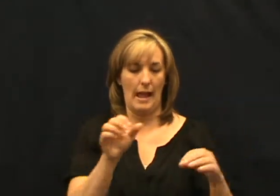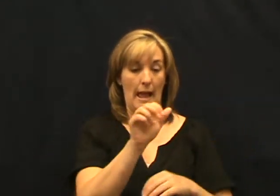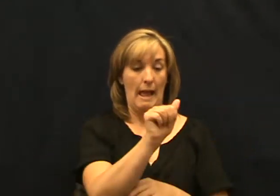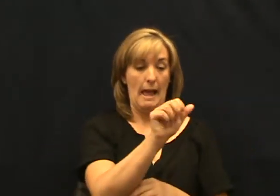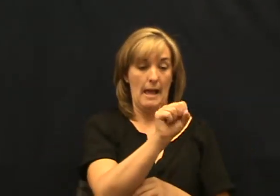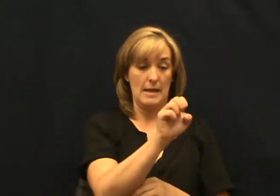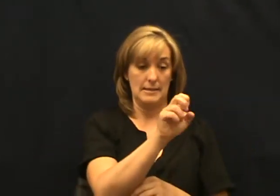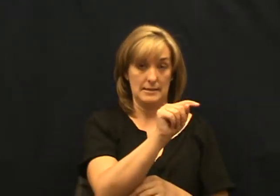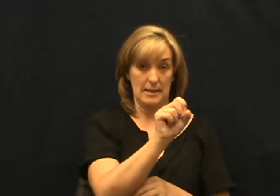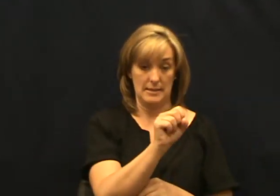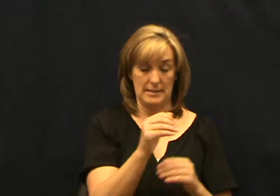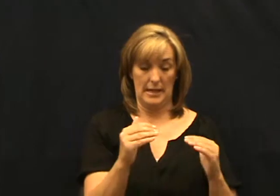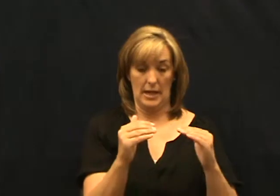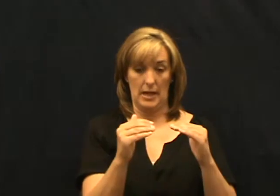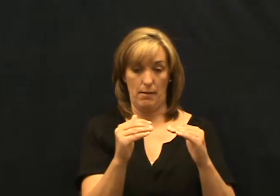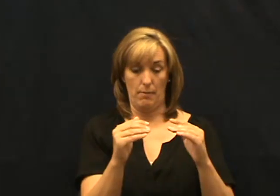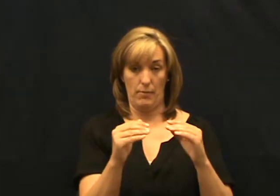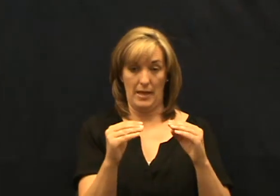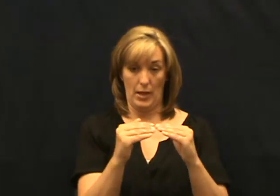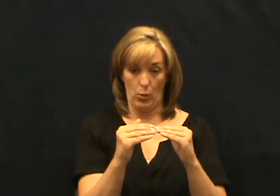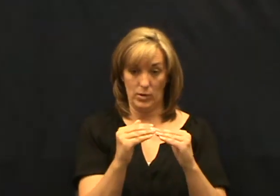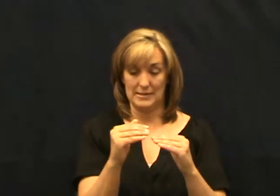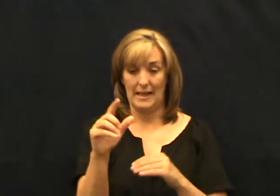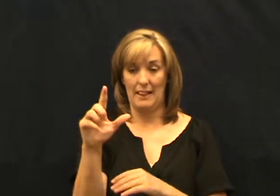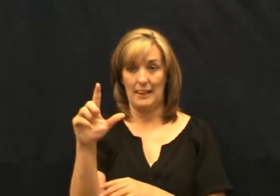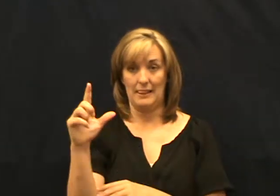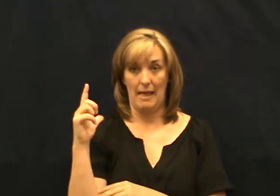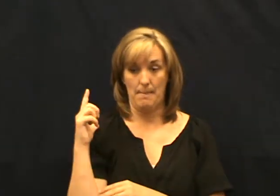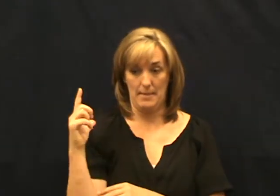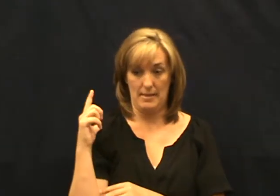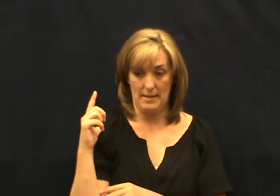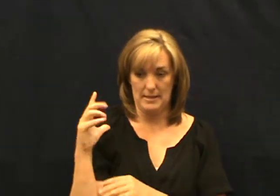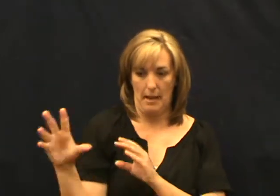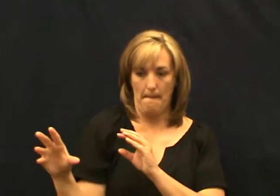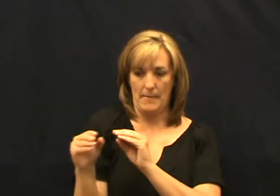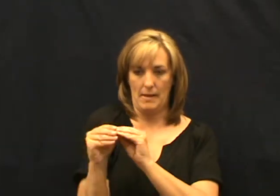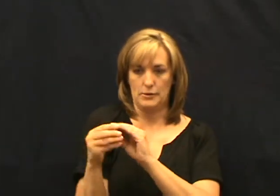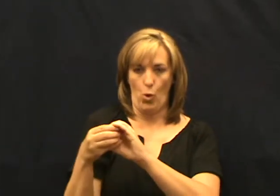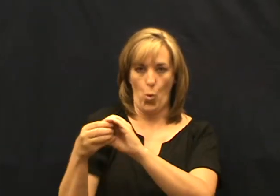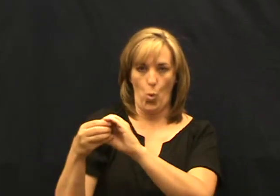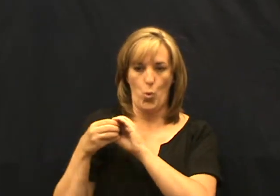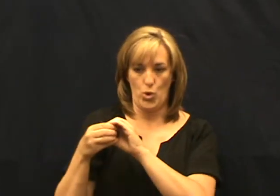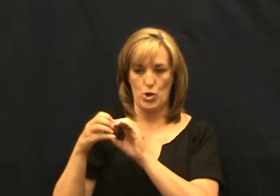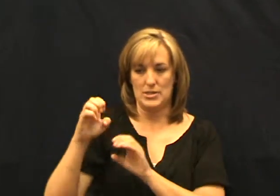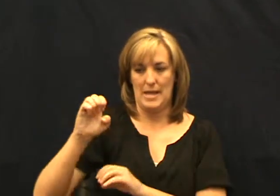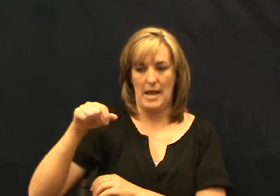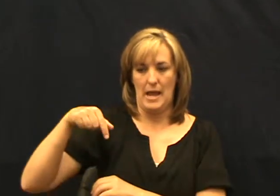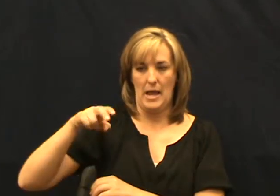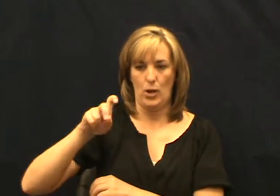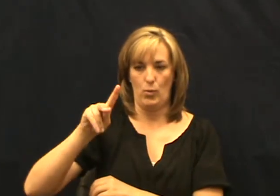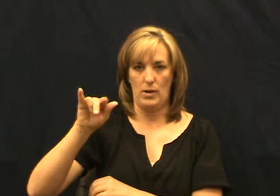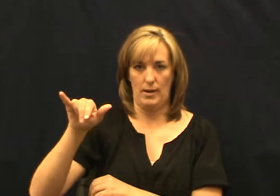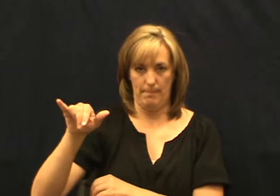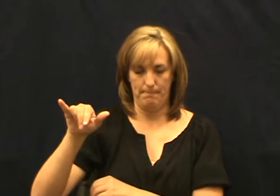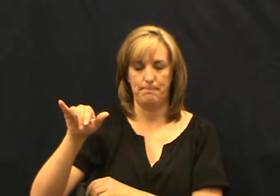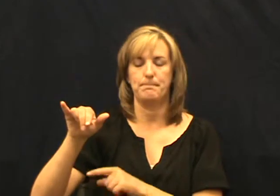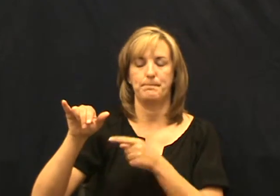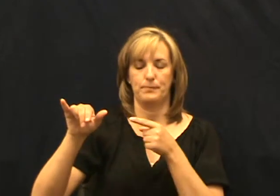equity, journal entries, and T accounts. T accounts are a representation of the accounts in our general ledger.